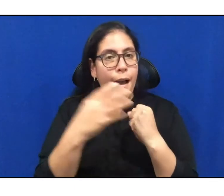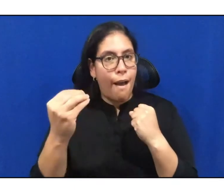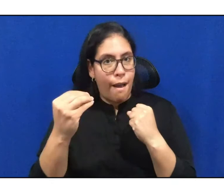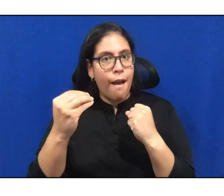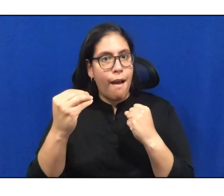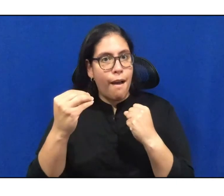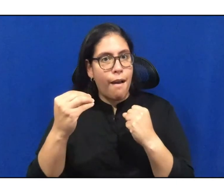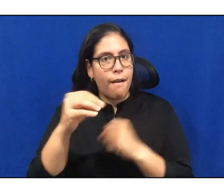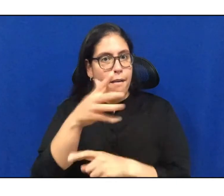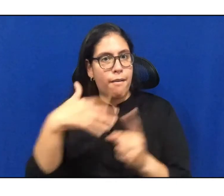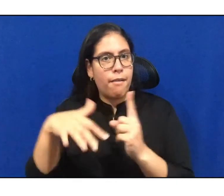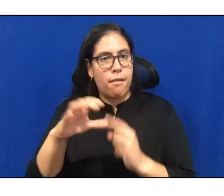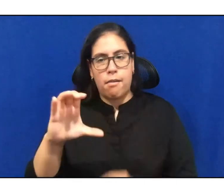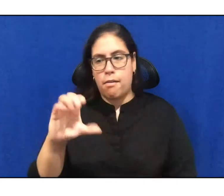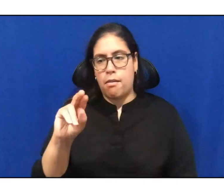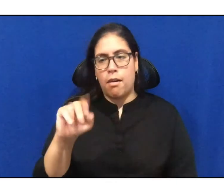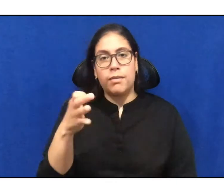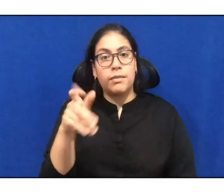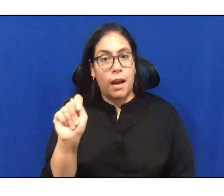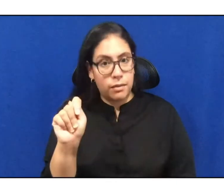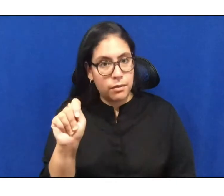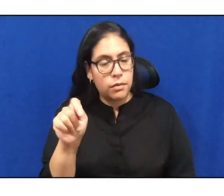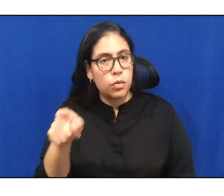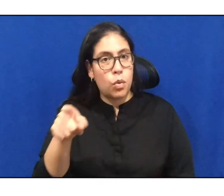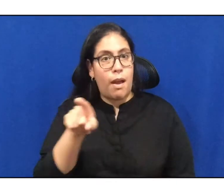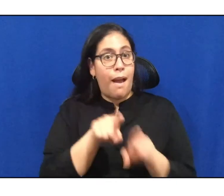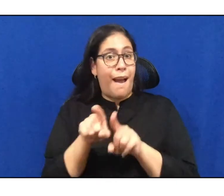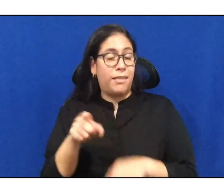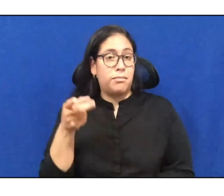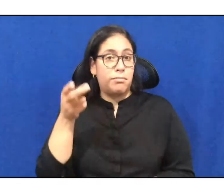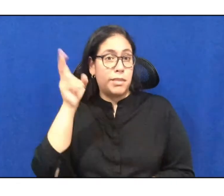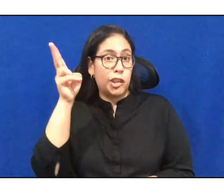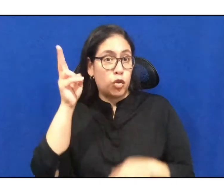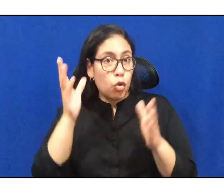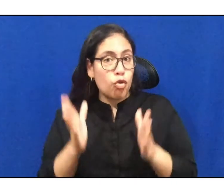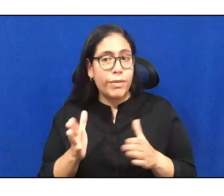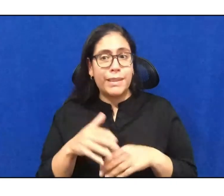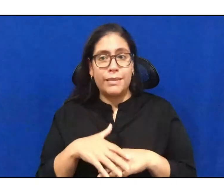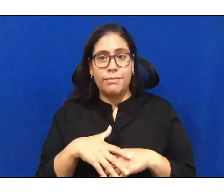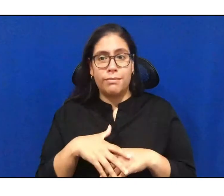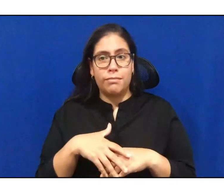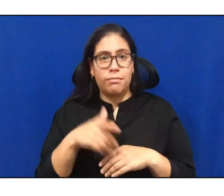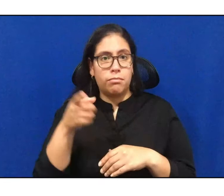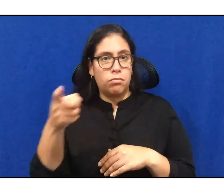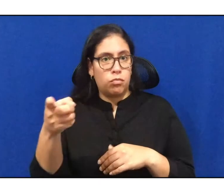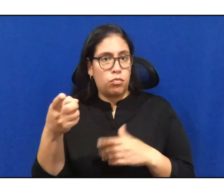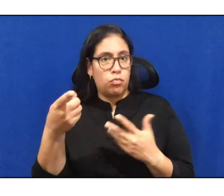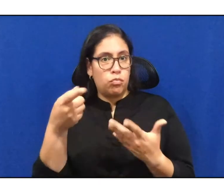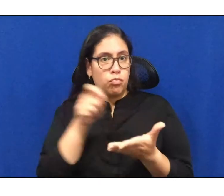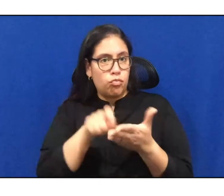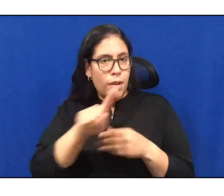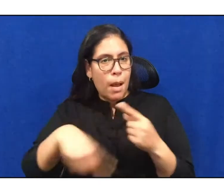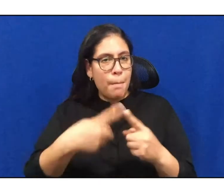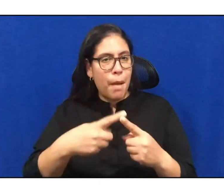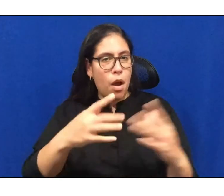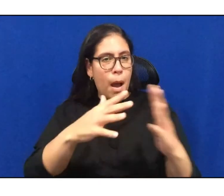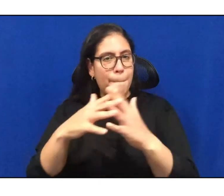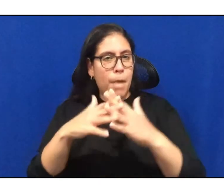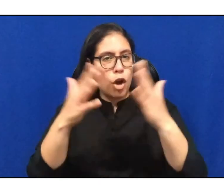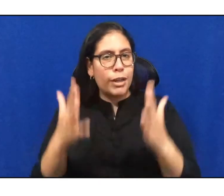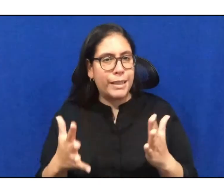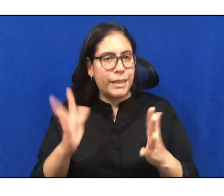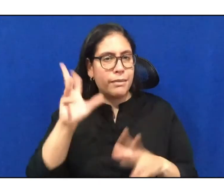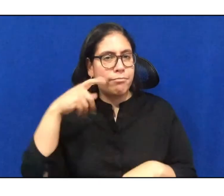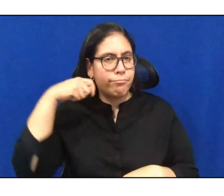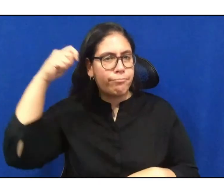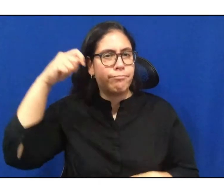historian, and who has written about rape and lynching, and who teaches that